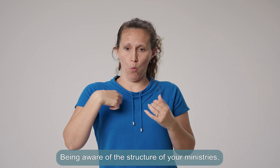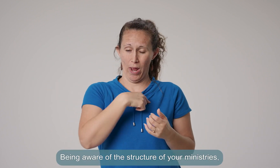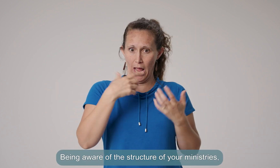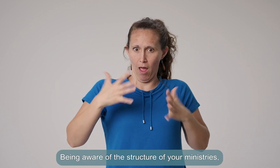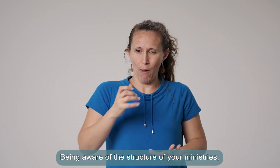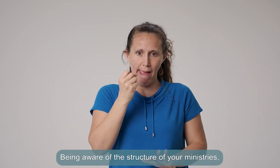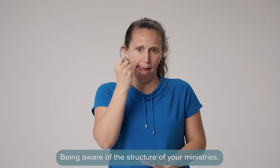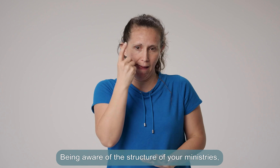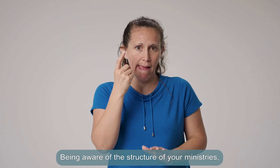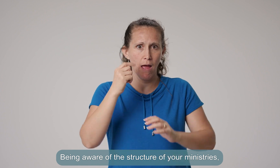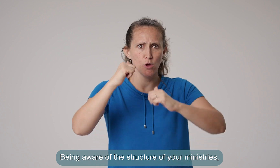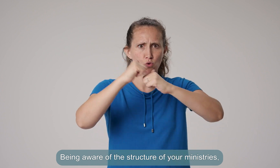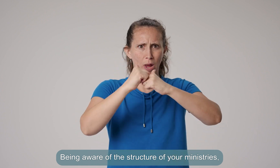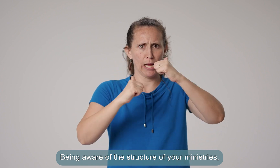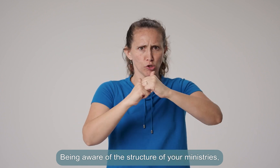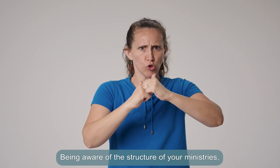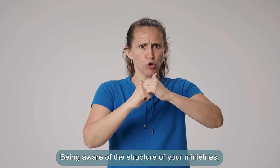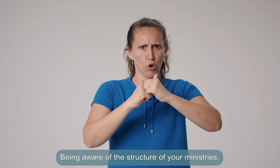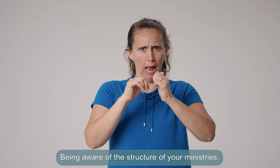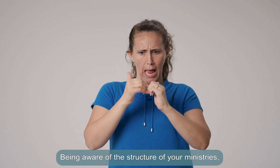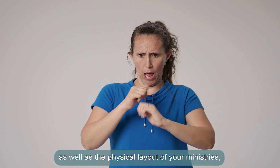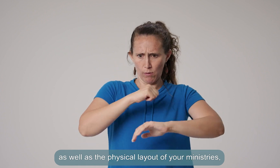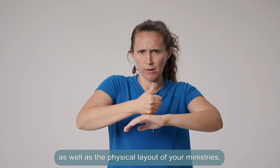Being aware of the structure of your ministries, as well as the